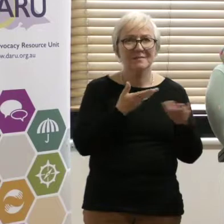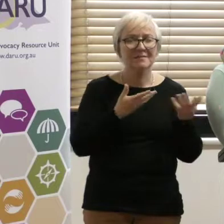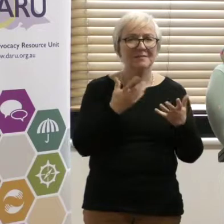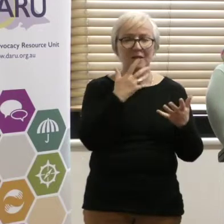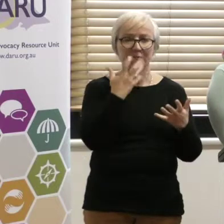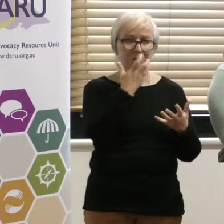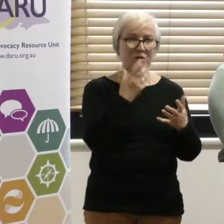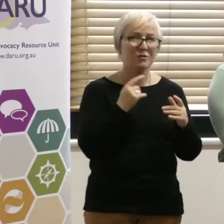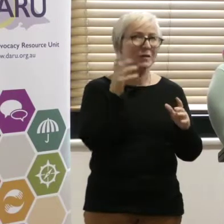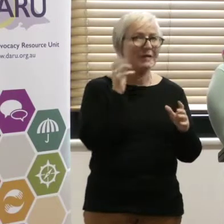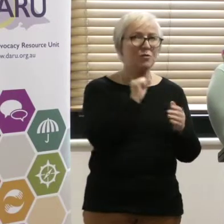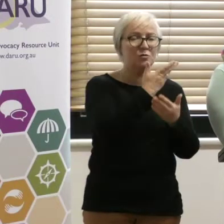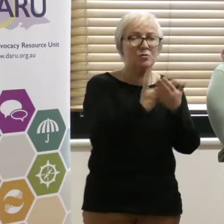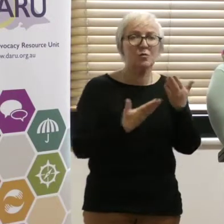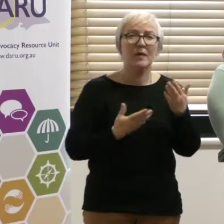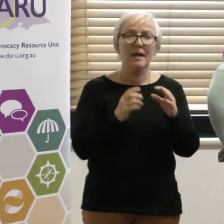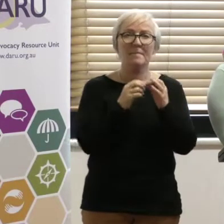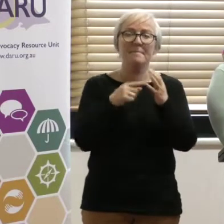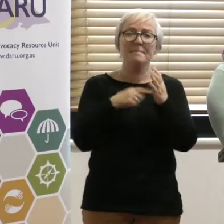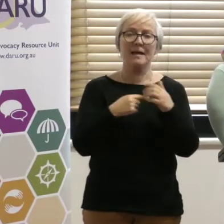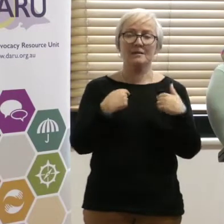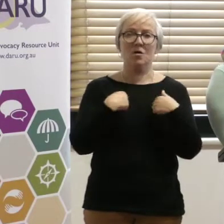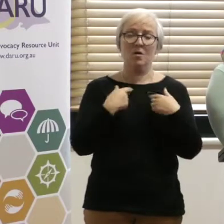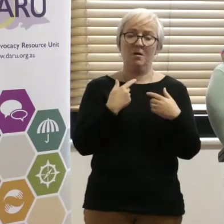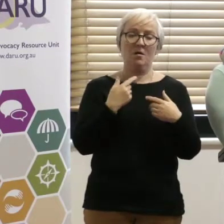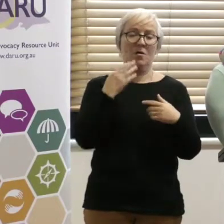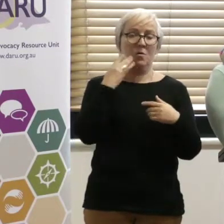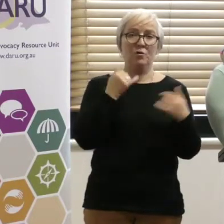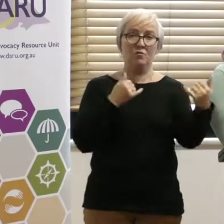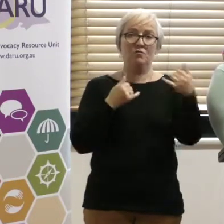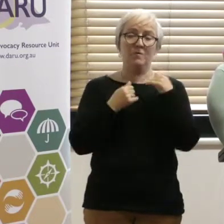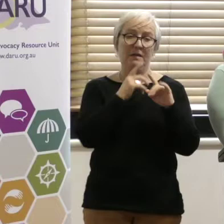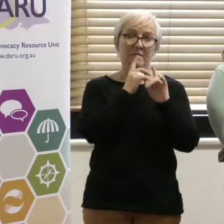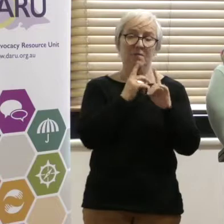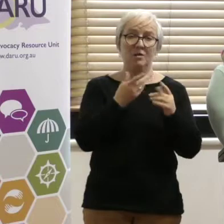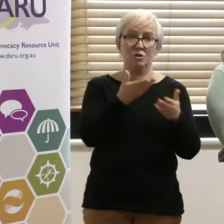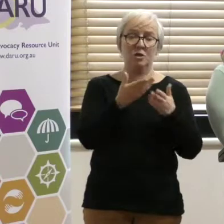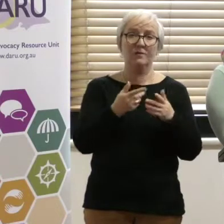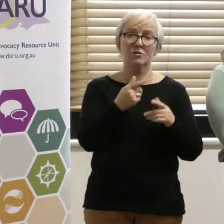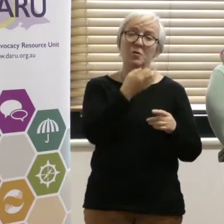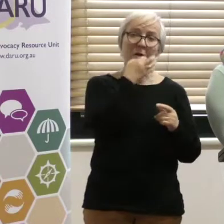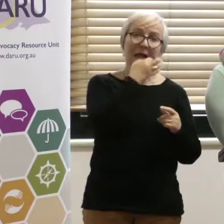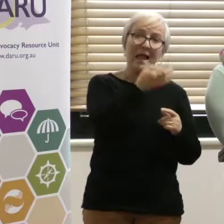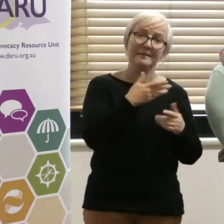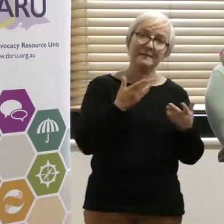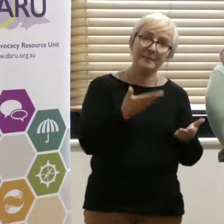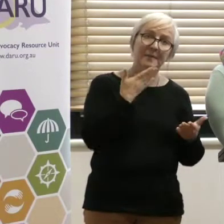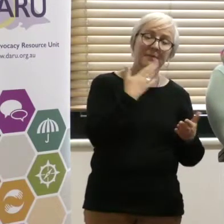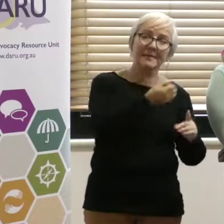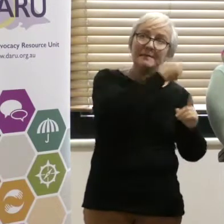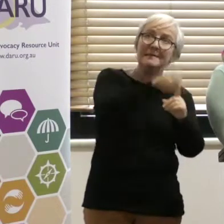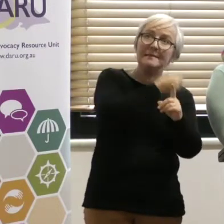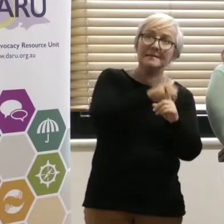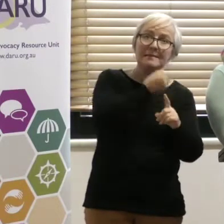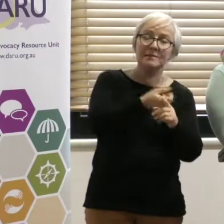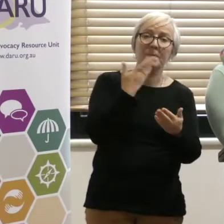we've moved on this? On the advice service, we will always encourage parents in your situation to push back on the bank and to say you can't discriminate,